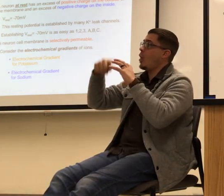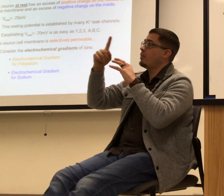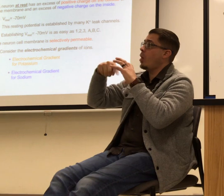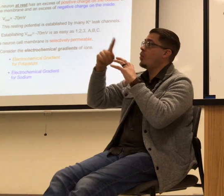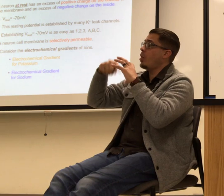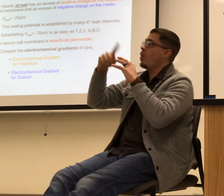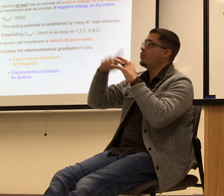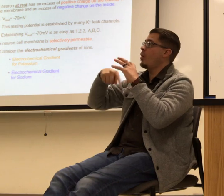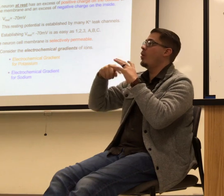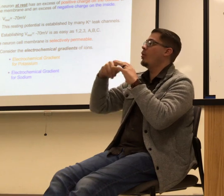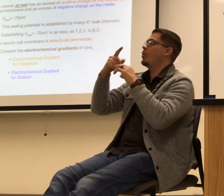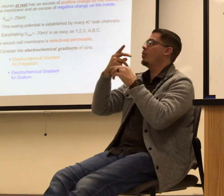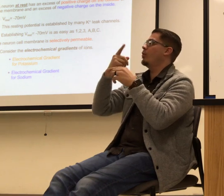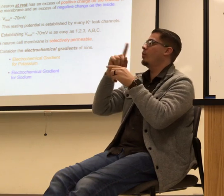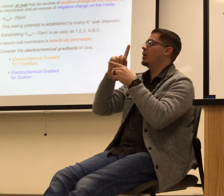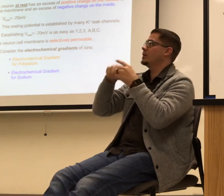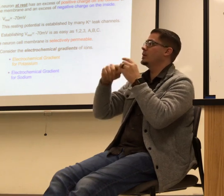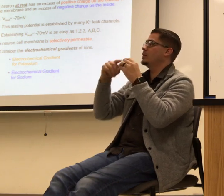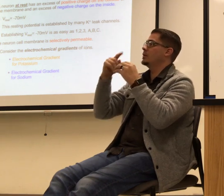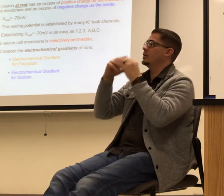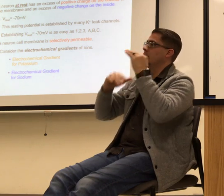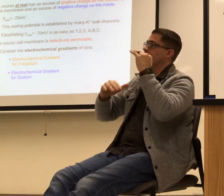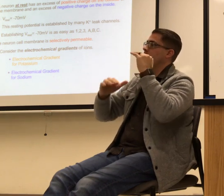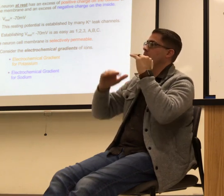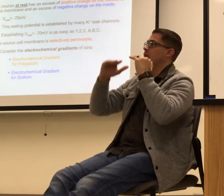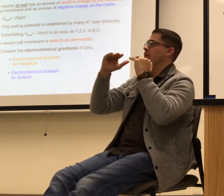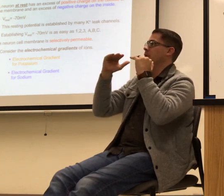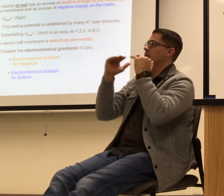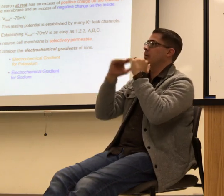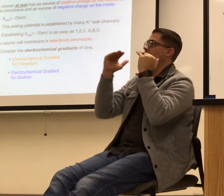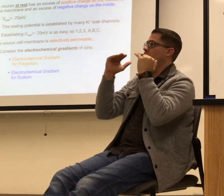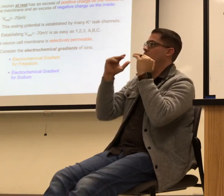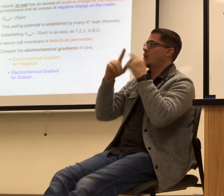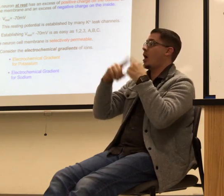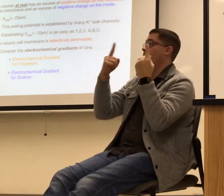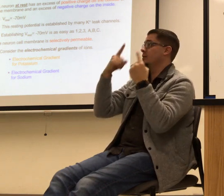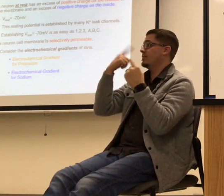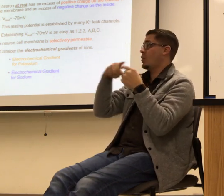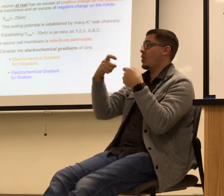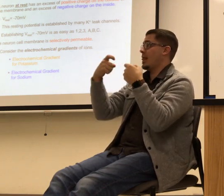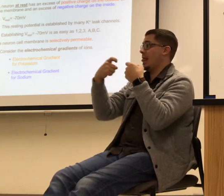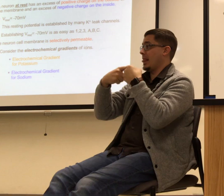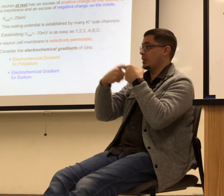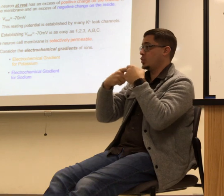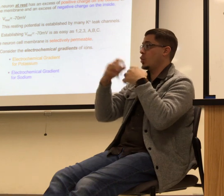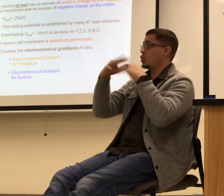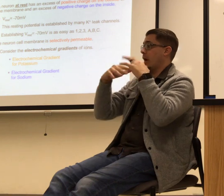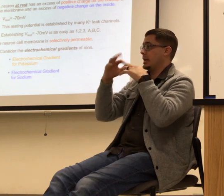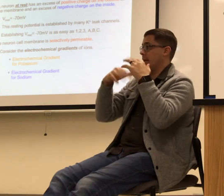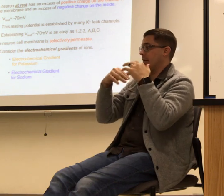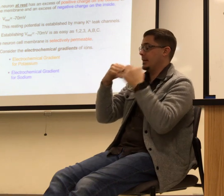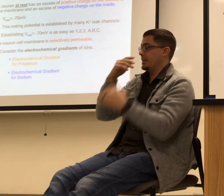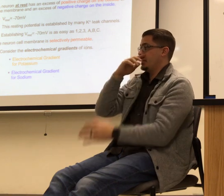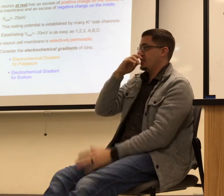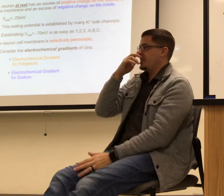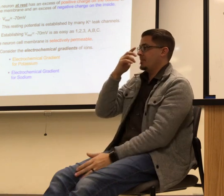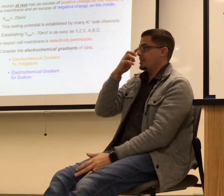sodium concentration gradient is like equal and opposite to the electrical gradient,